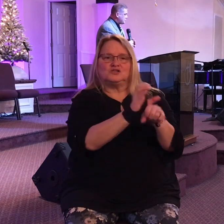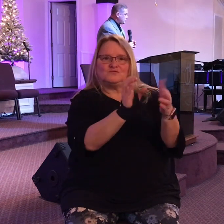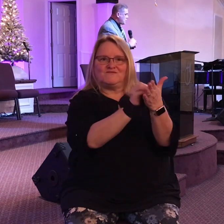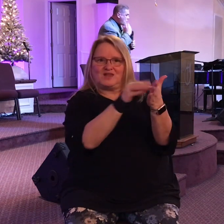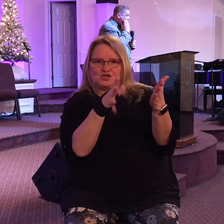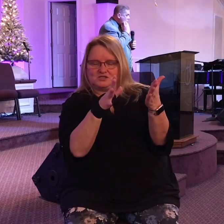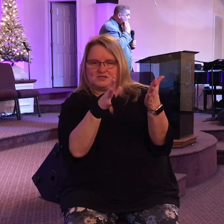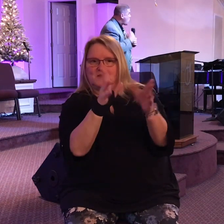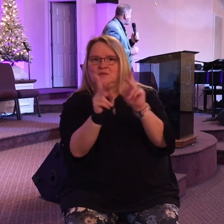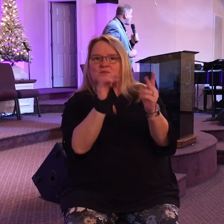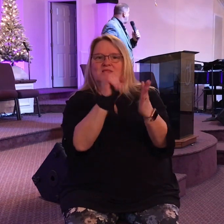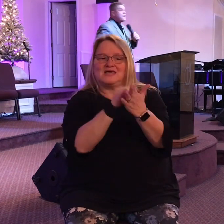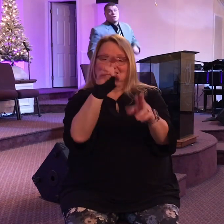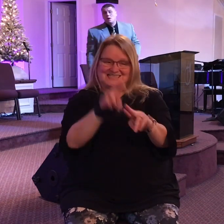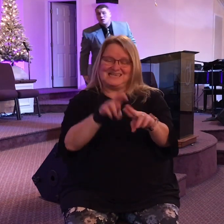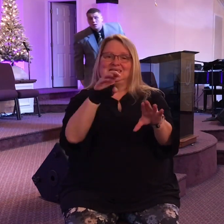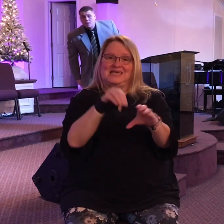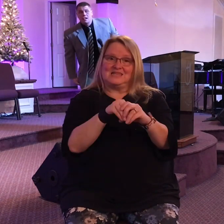in the pews.